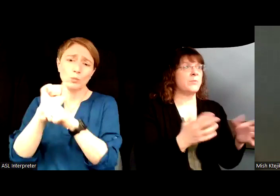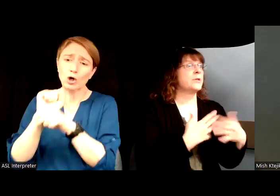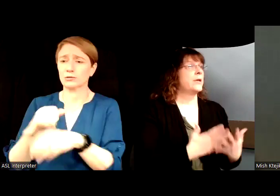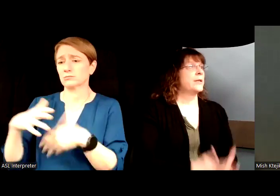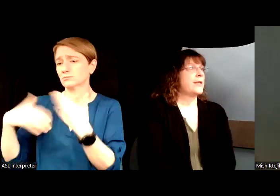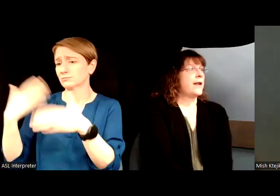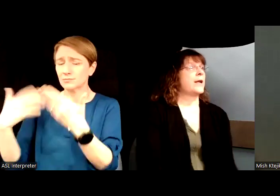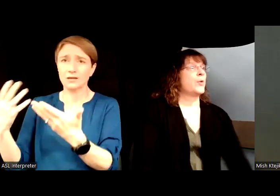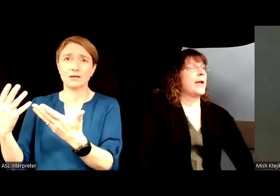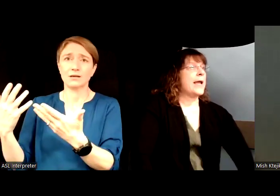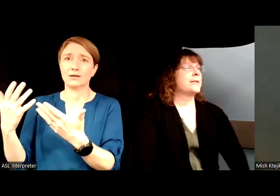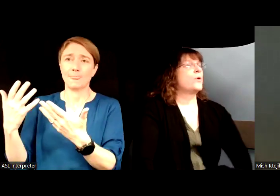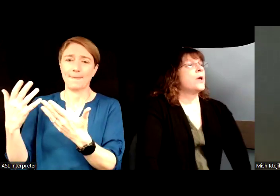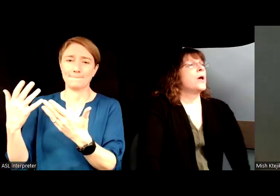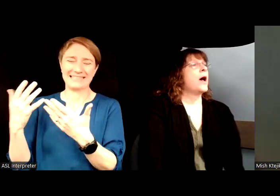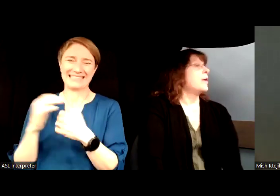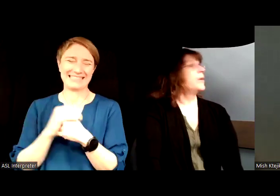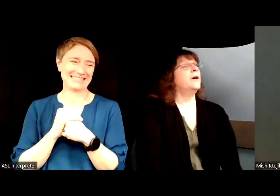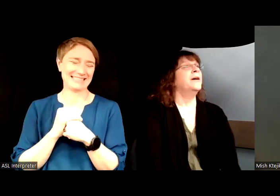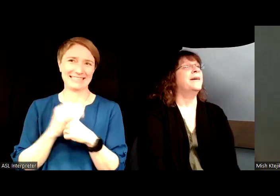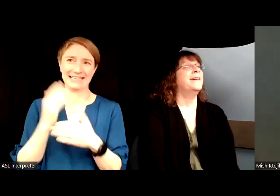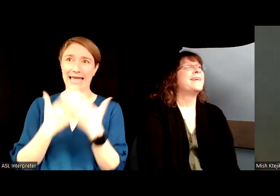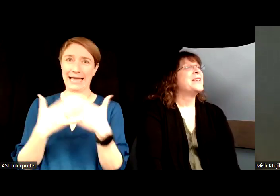know, about this kind of thing.